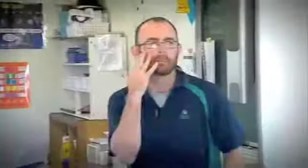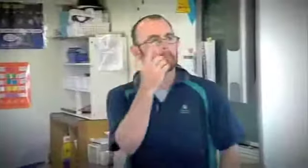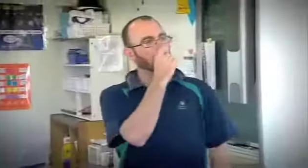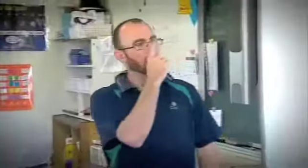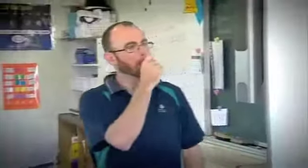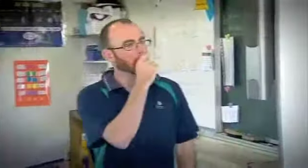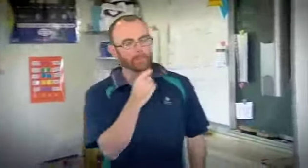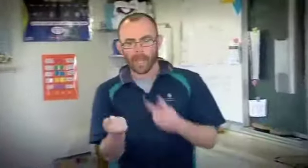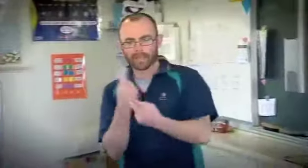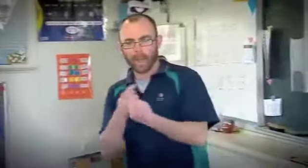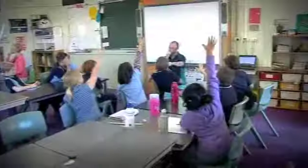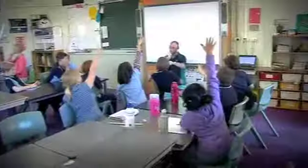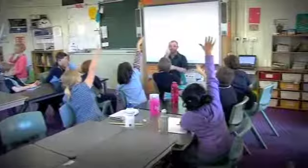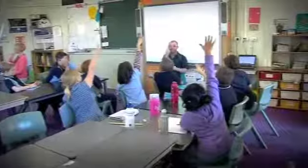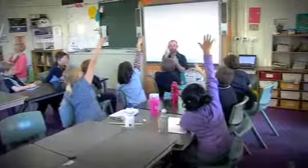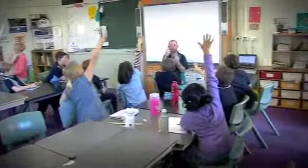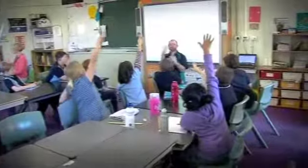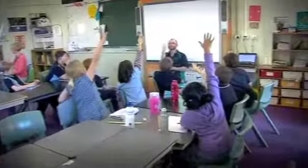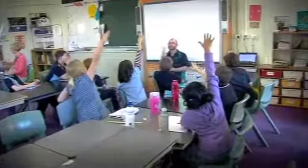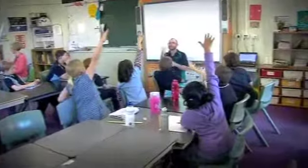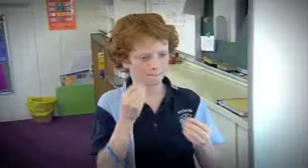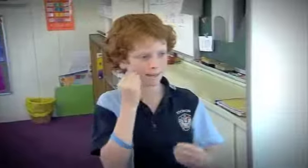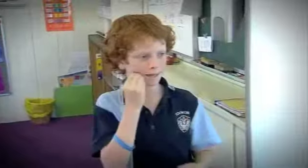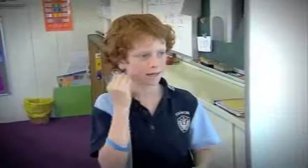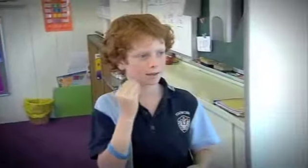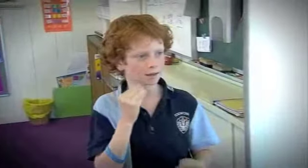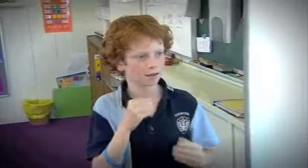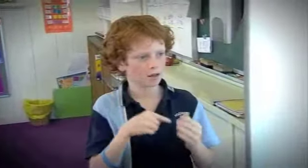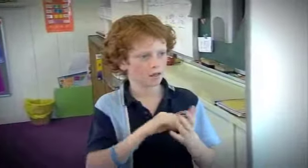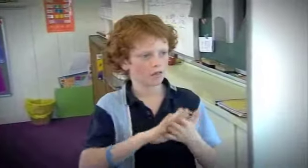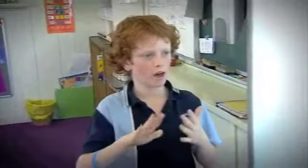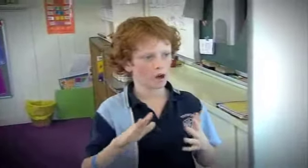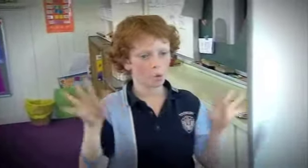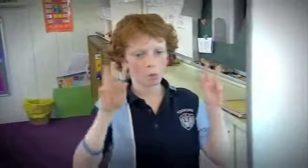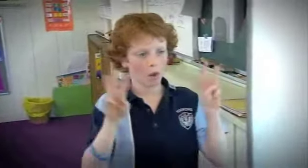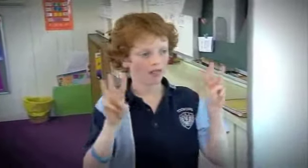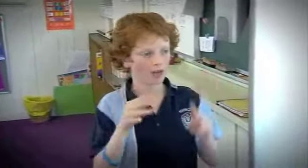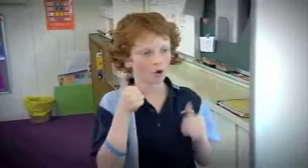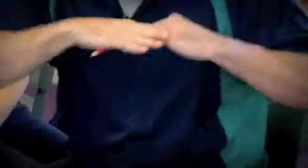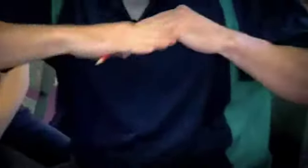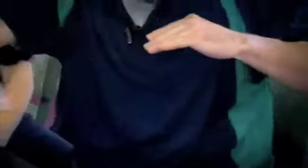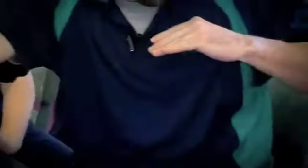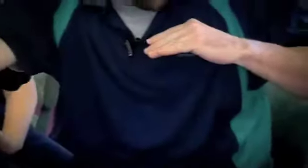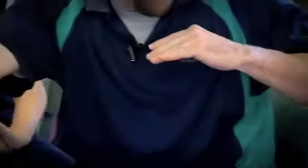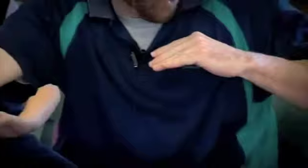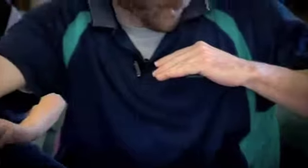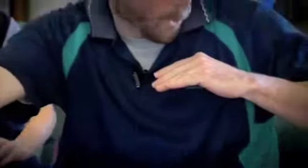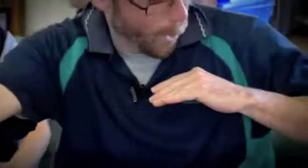Classes benefit from two teachers, a teacher of the deaf and a class teacher, and all students are provided with English